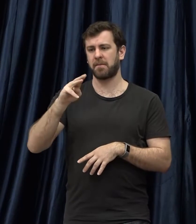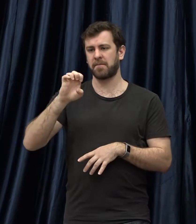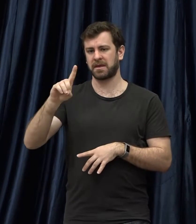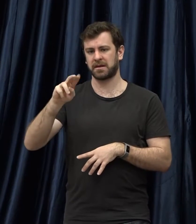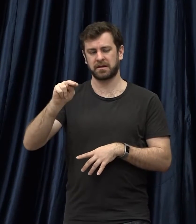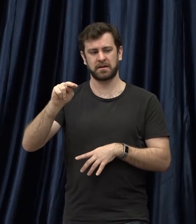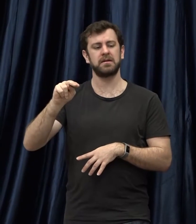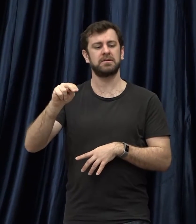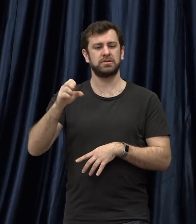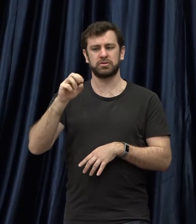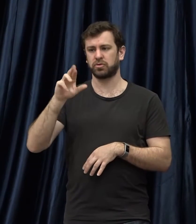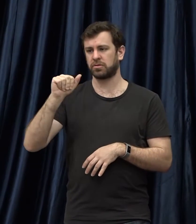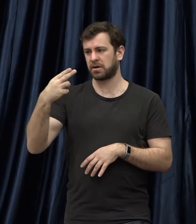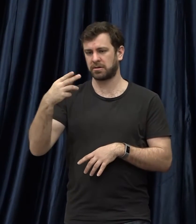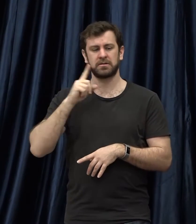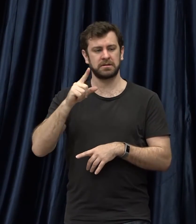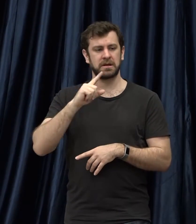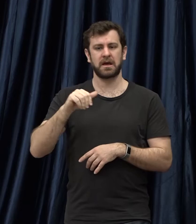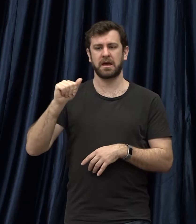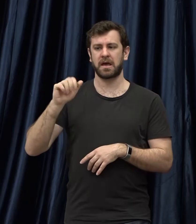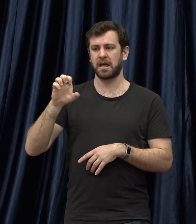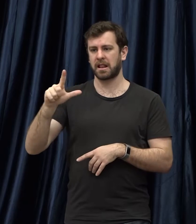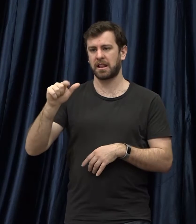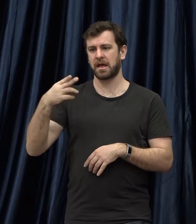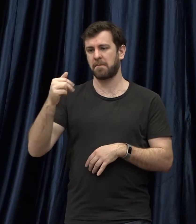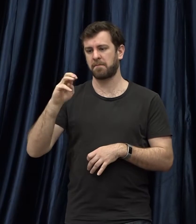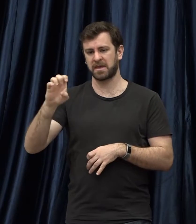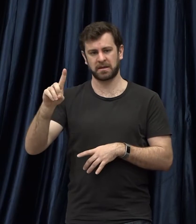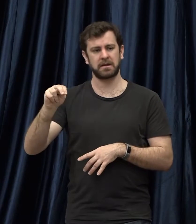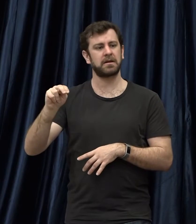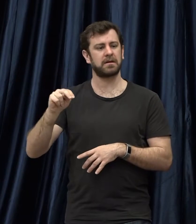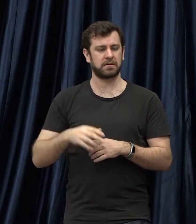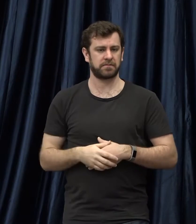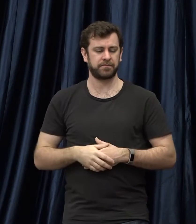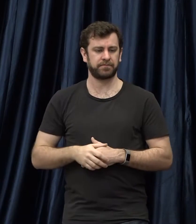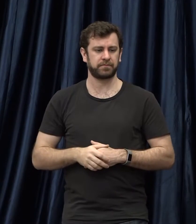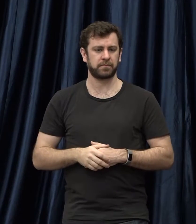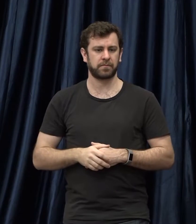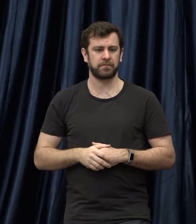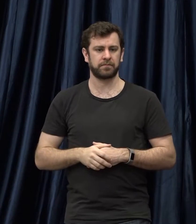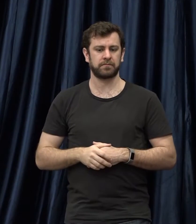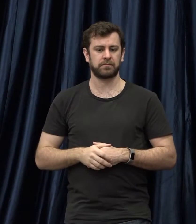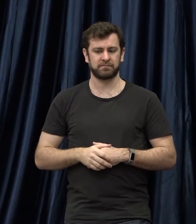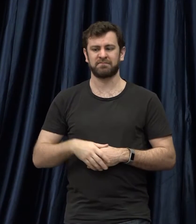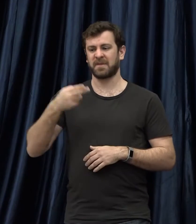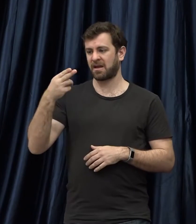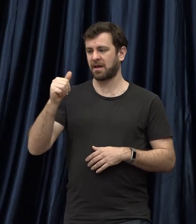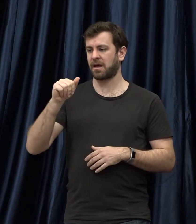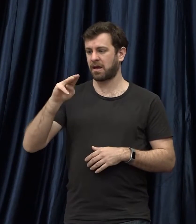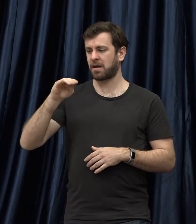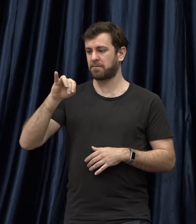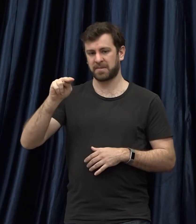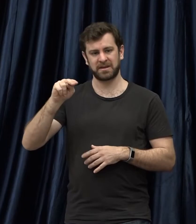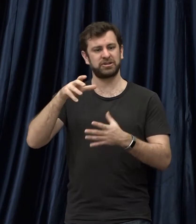has told us Al-Hawamim Dibaj al-Quran. That these Hamim